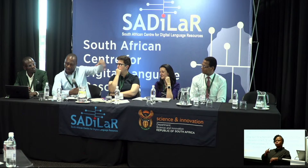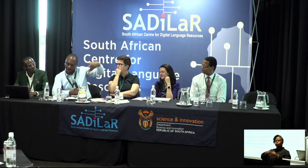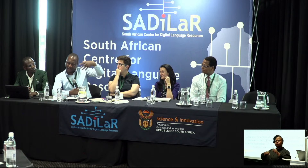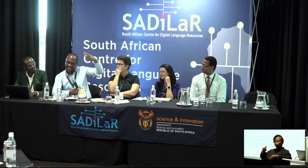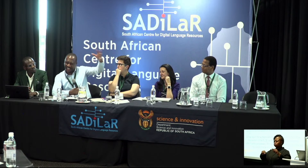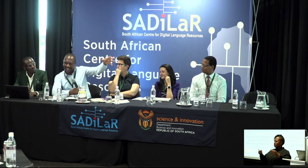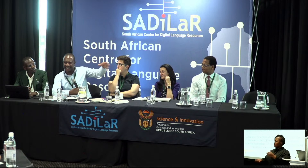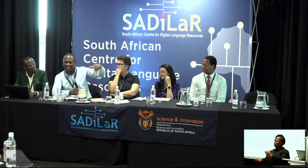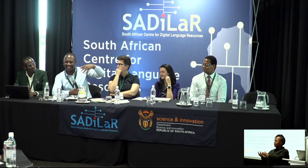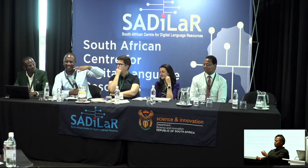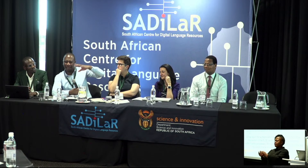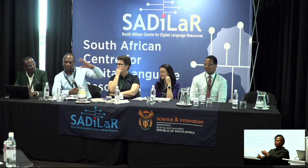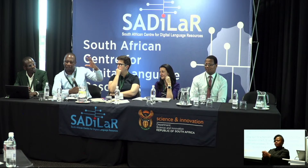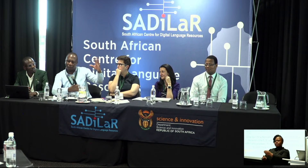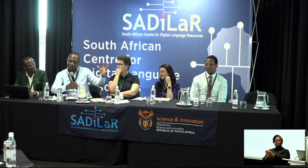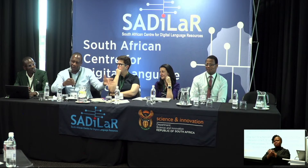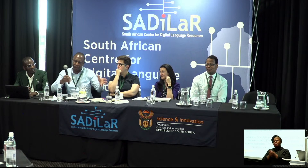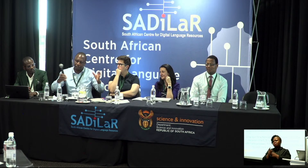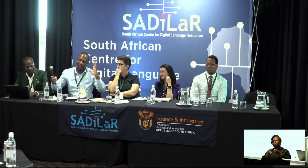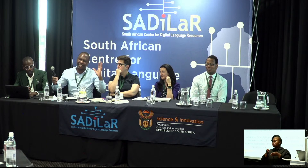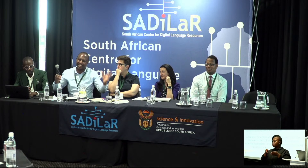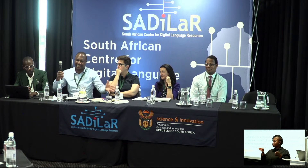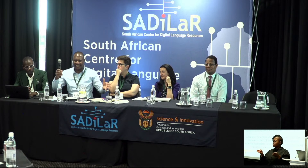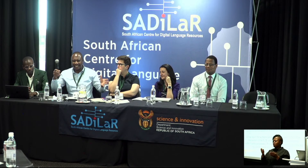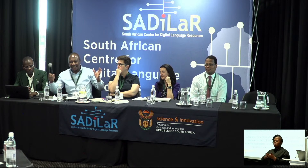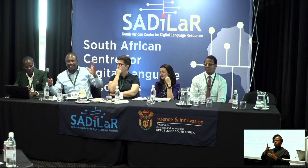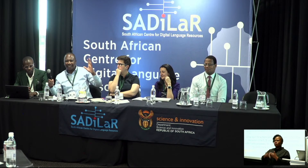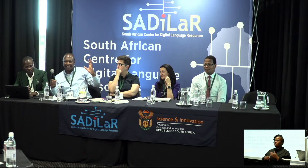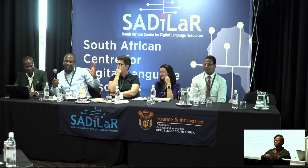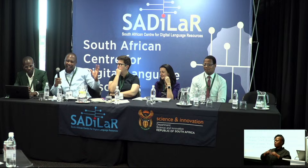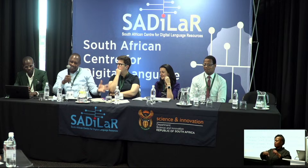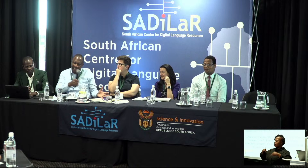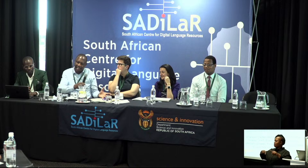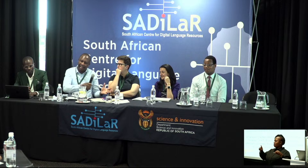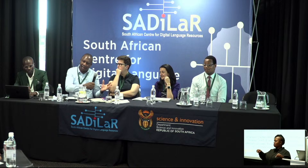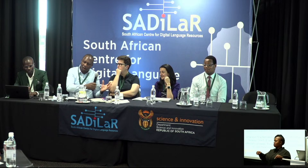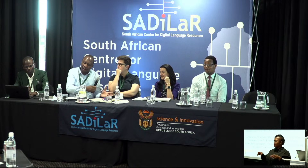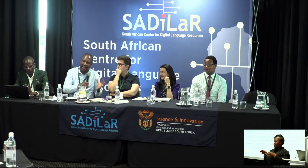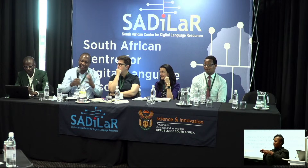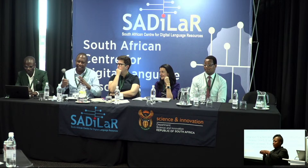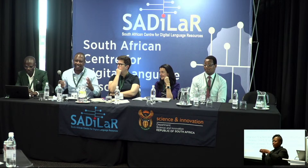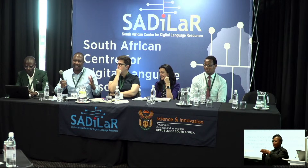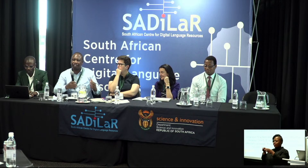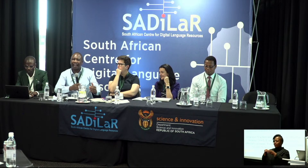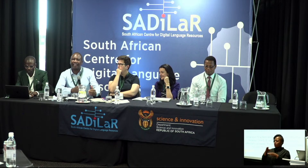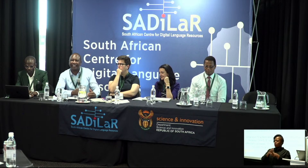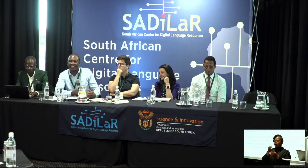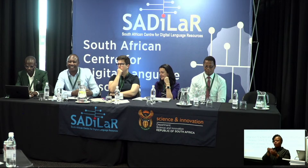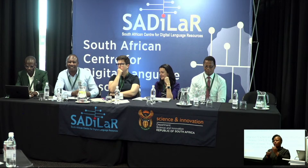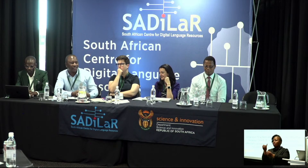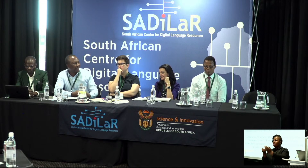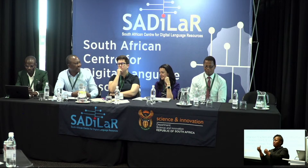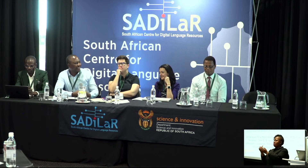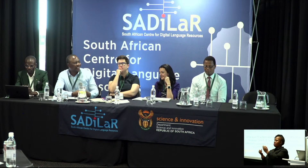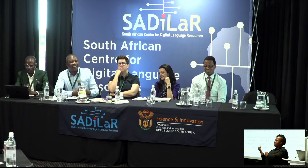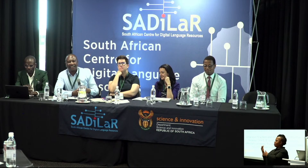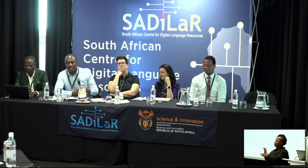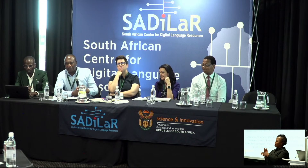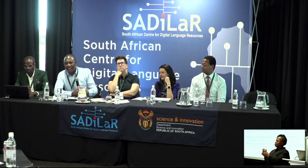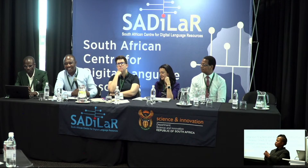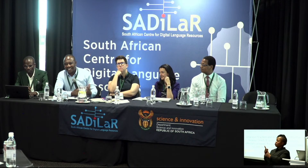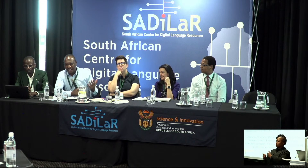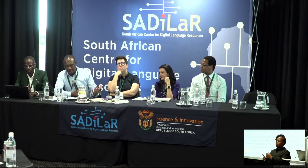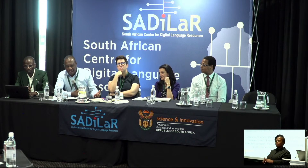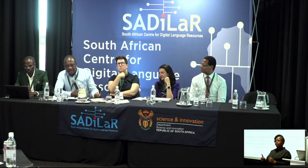happening across the country, people doing projects in their little corners and stuff like that.